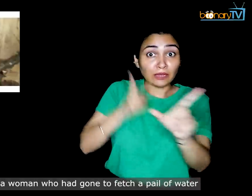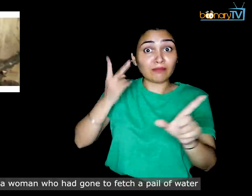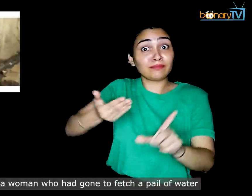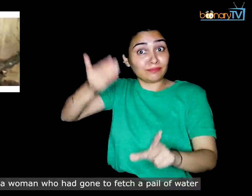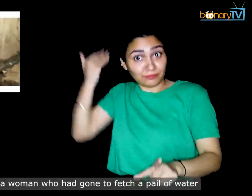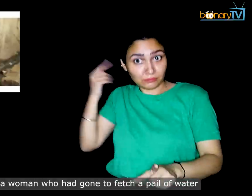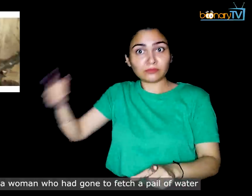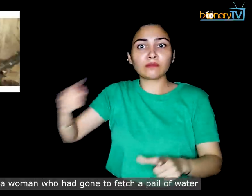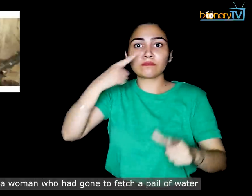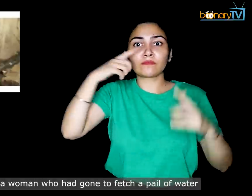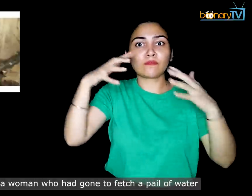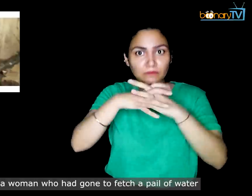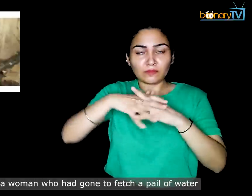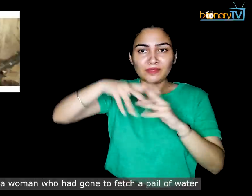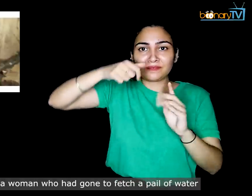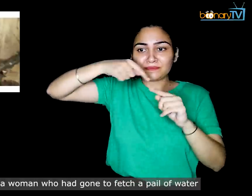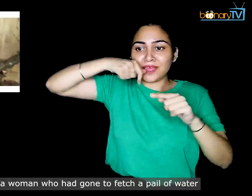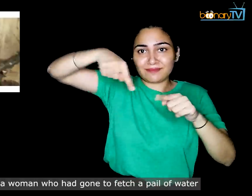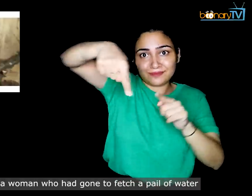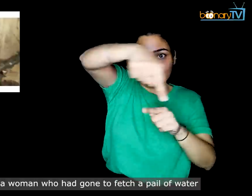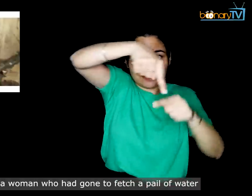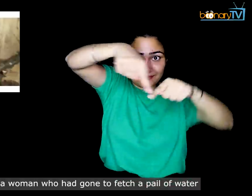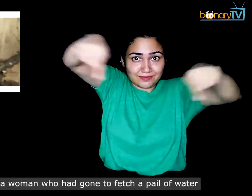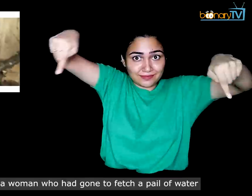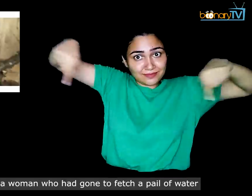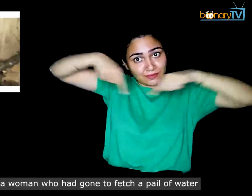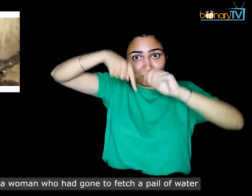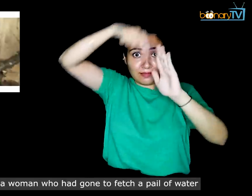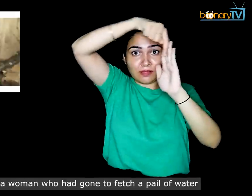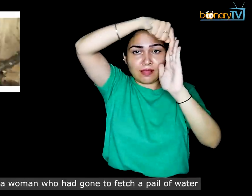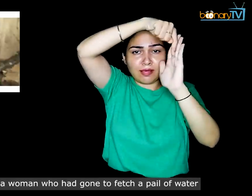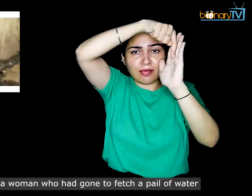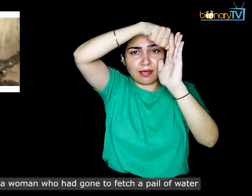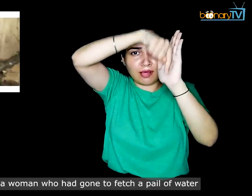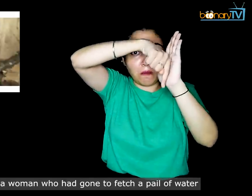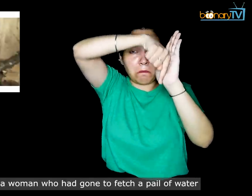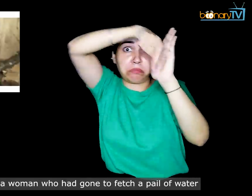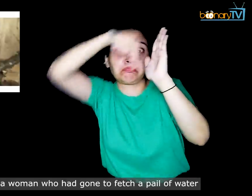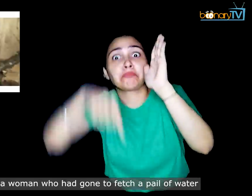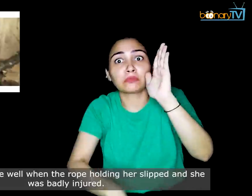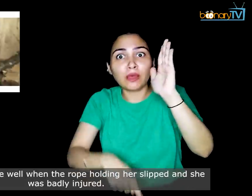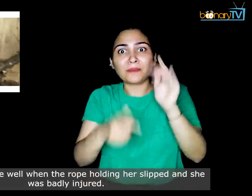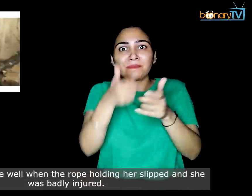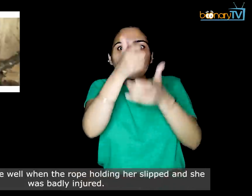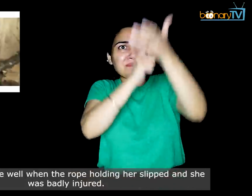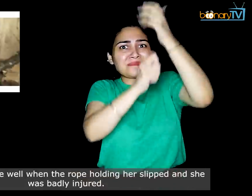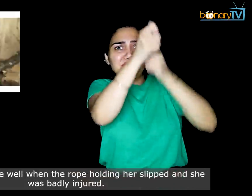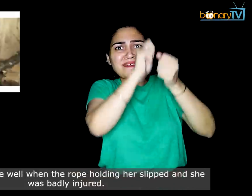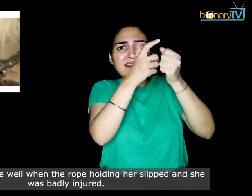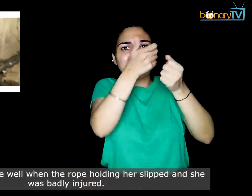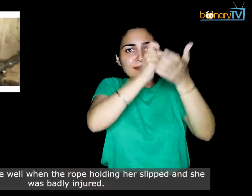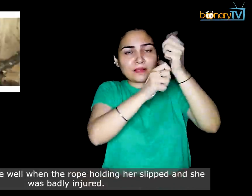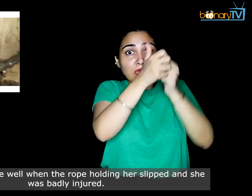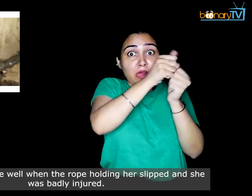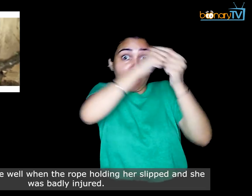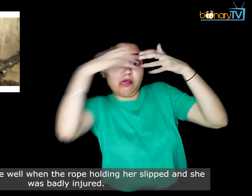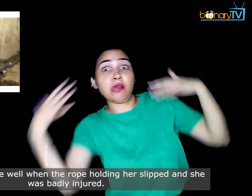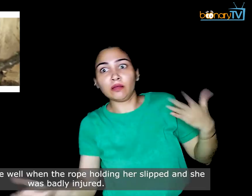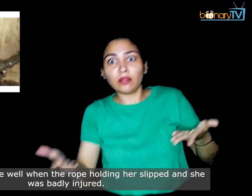2 years ago, a woman who had gone to fetch a pail of water had fallen into the well when the rope